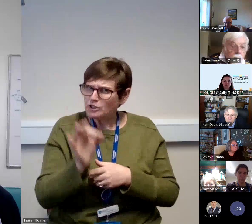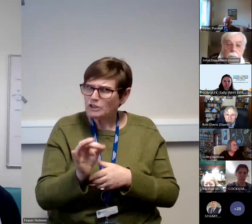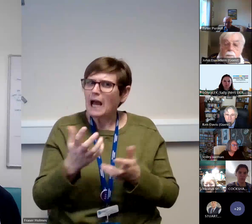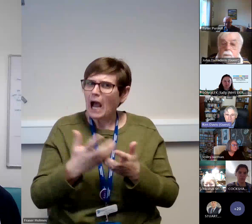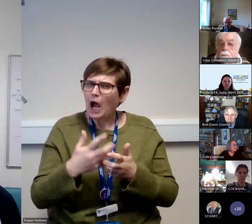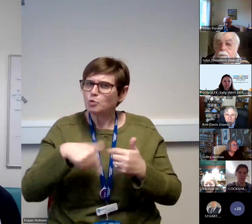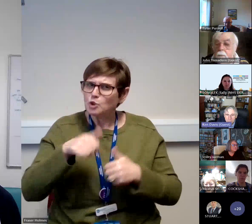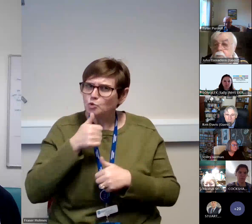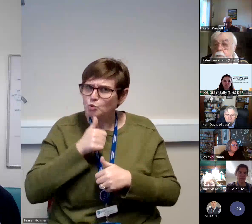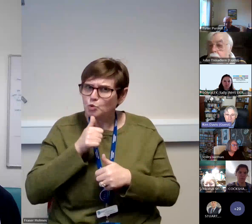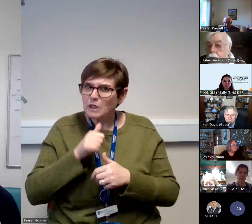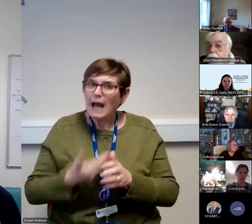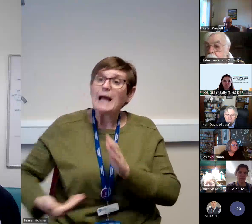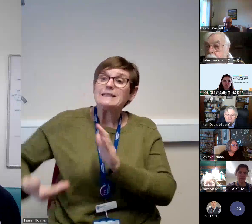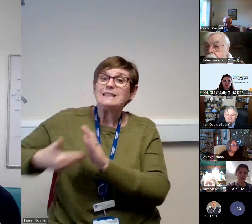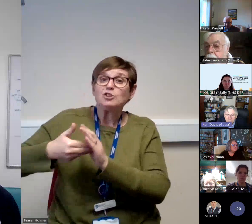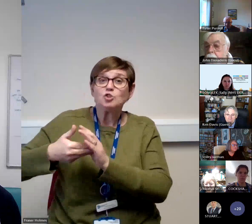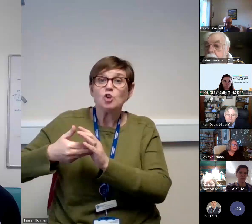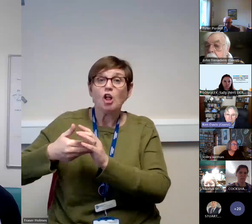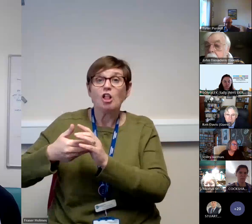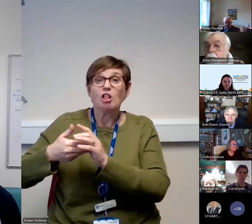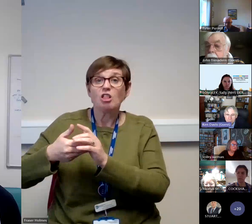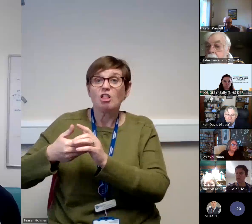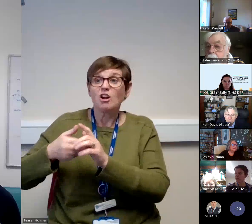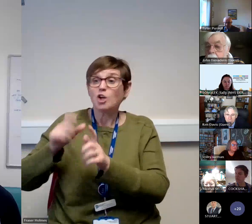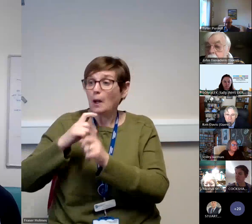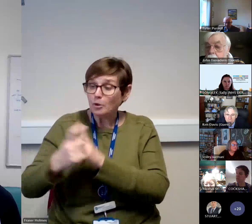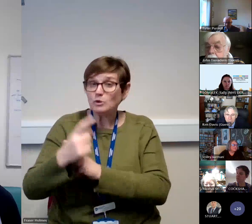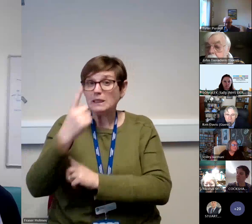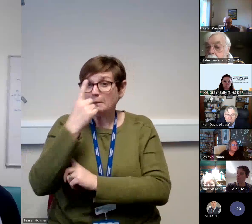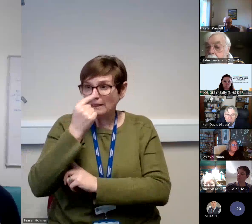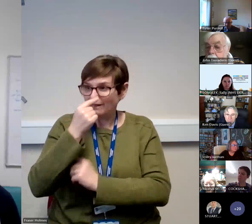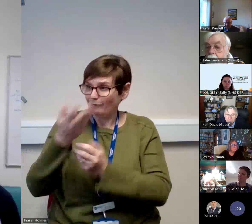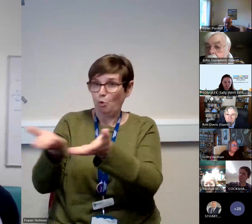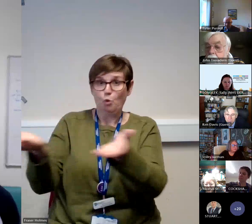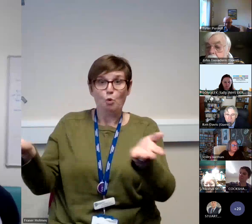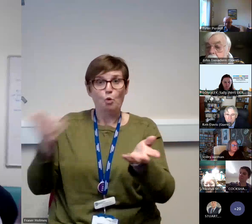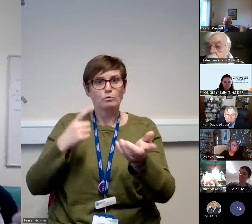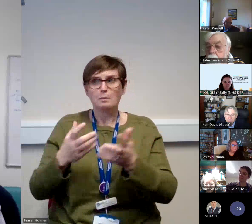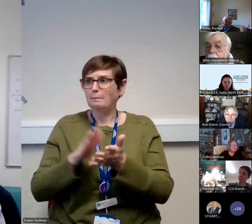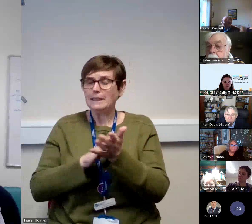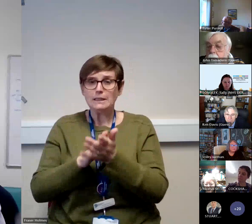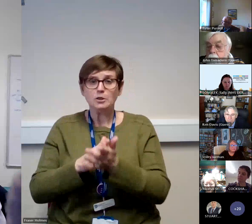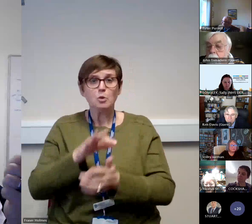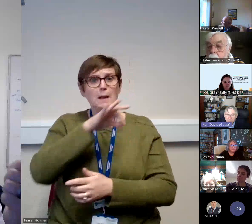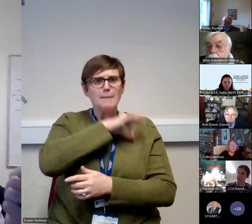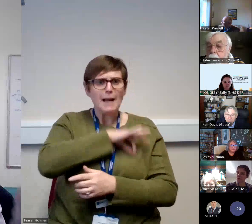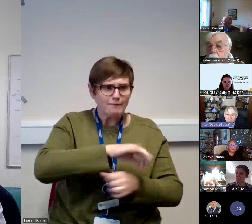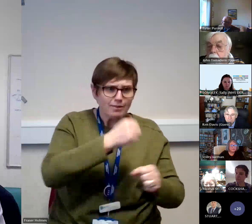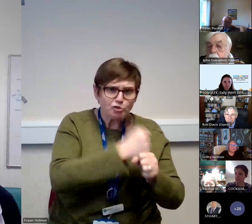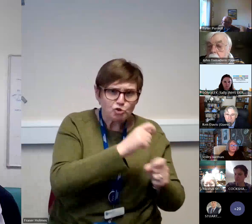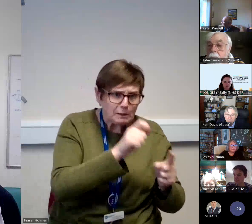this additional capacity for the community to benefit